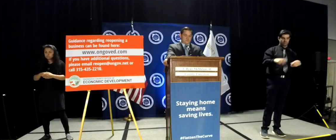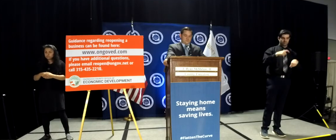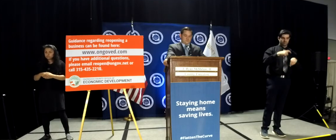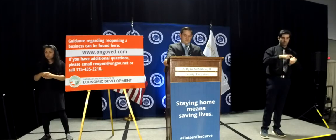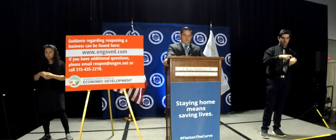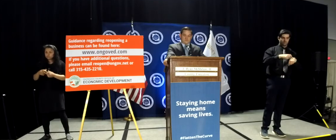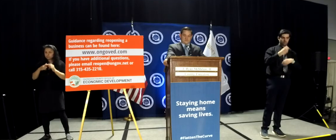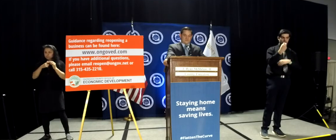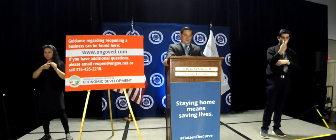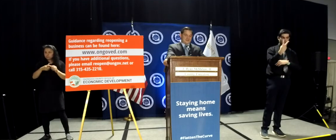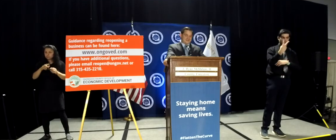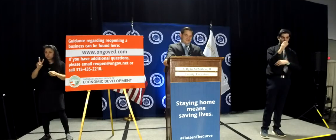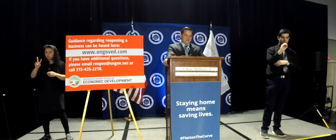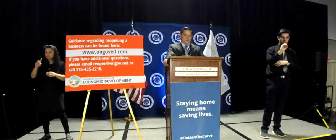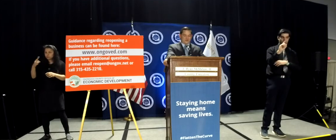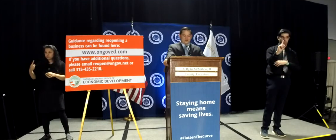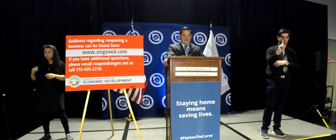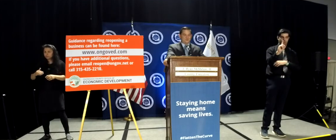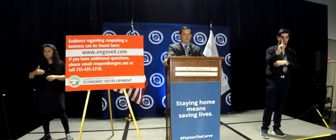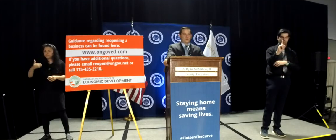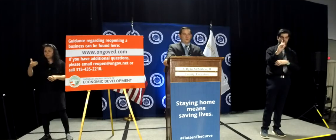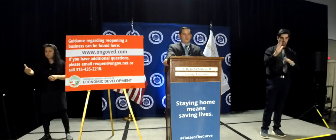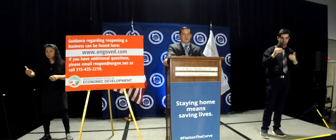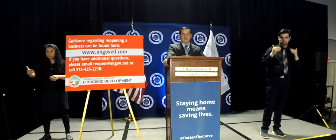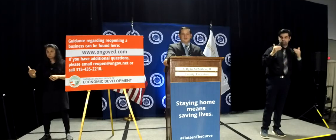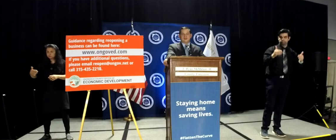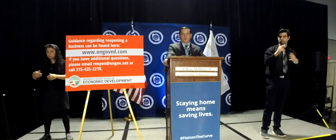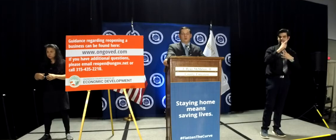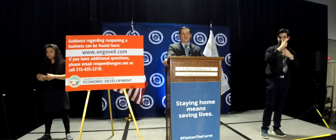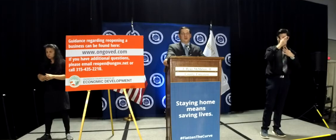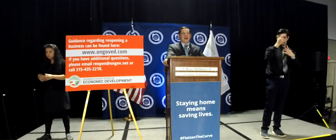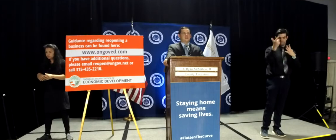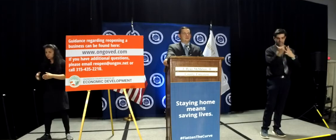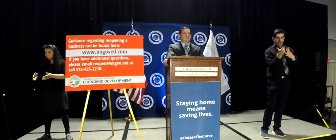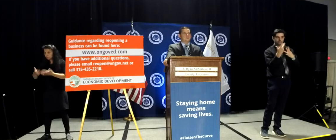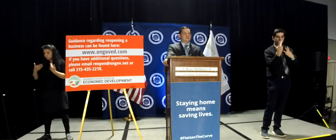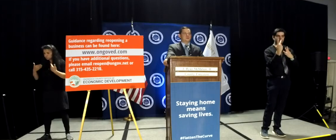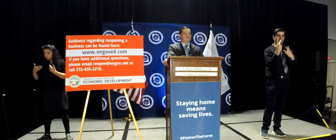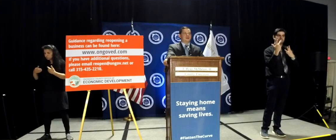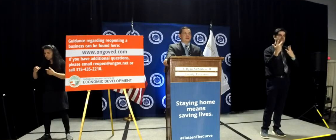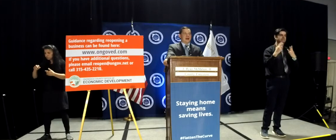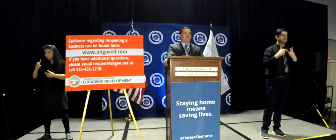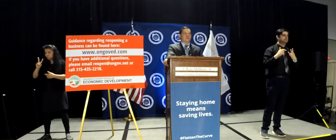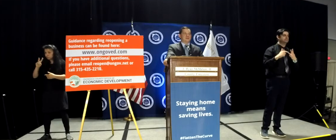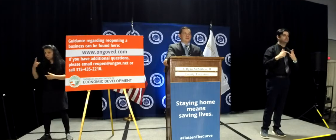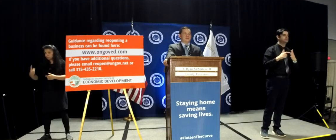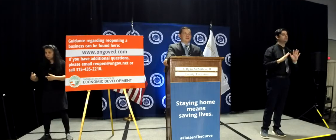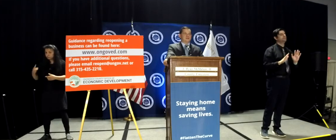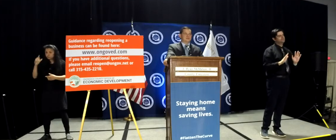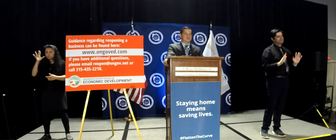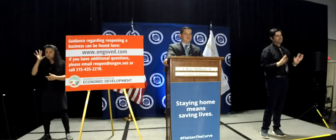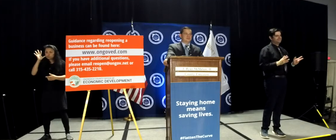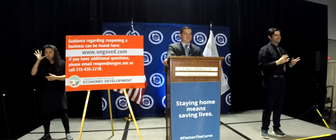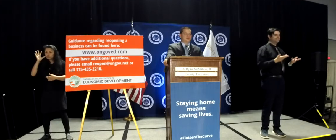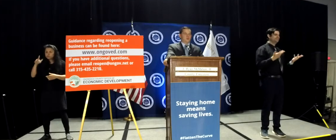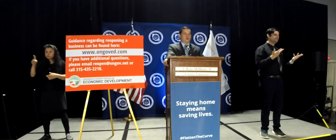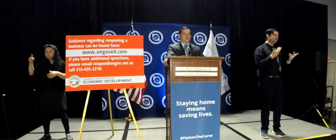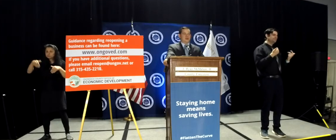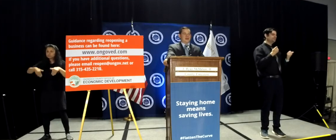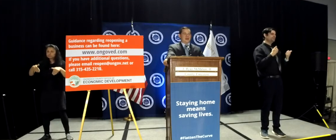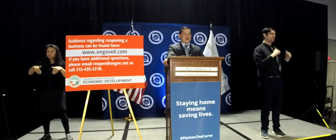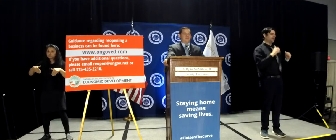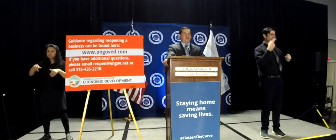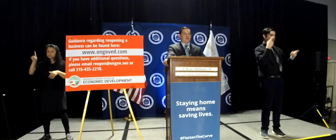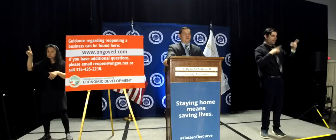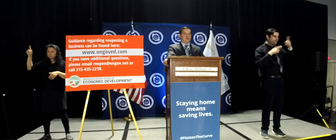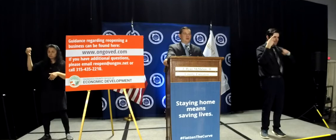wait till 1 p.m. for the governor to announce Central New York region can go? We'll try to find a compromise on this. We're going to